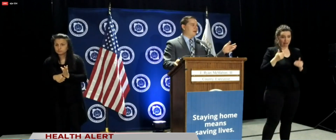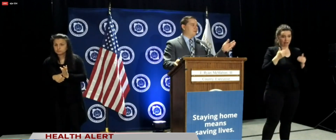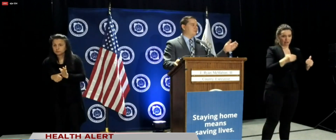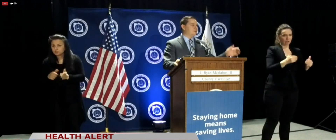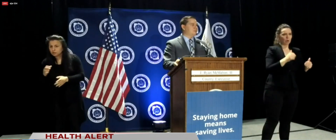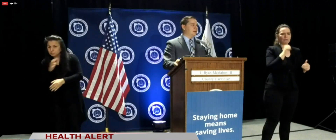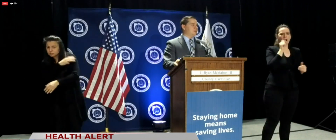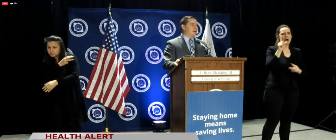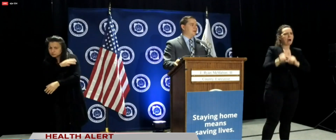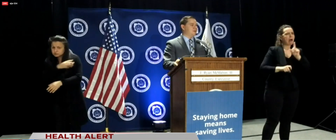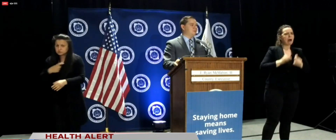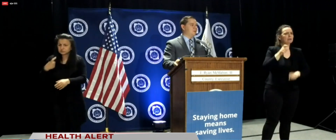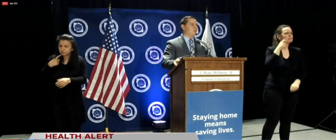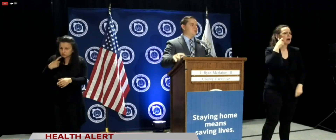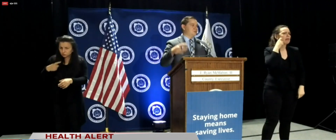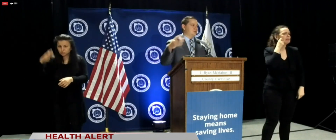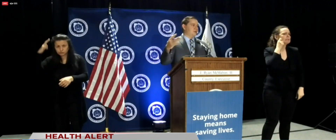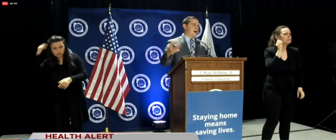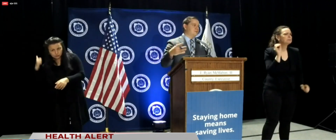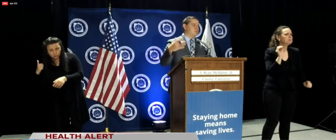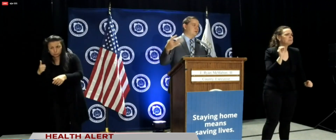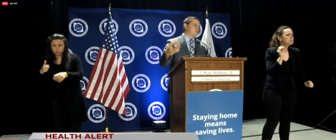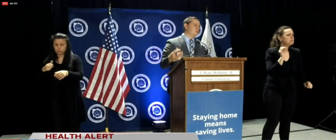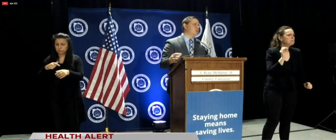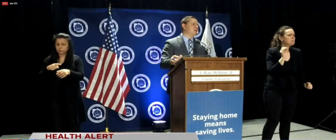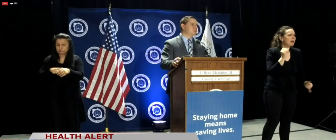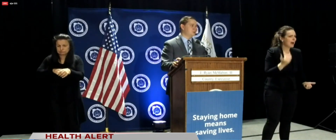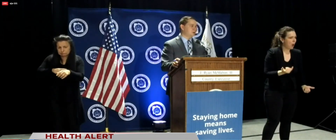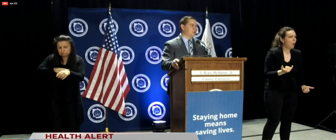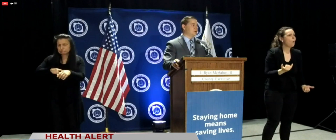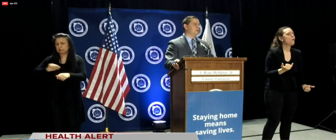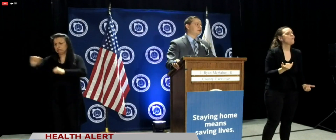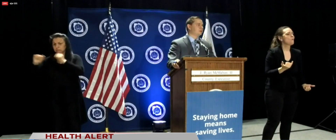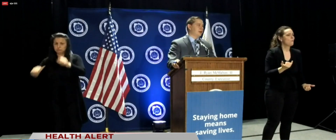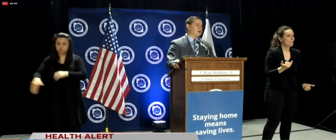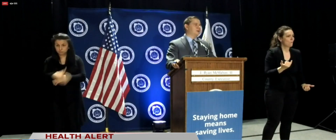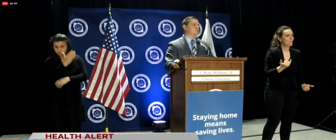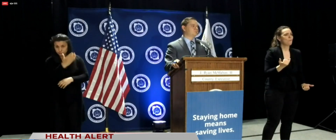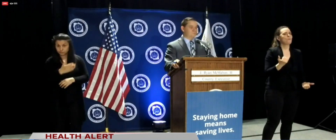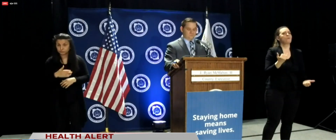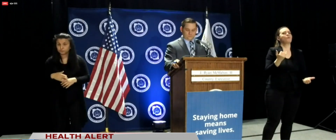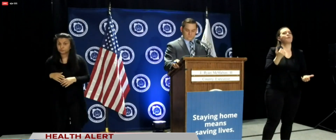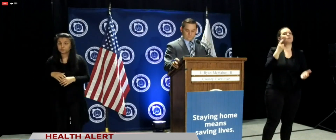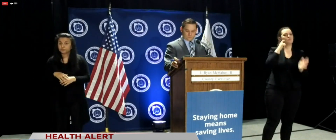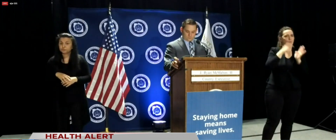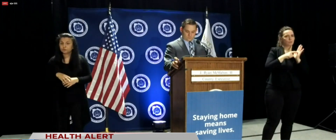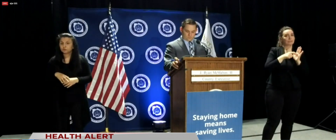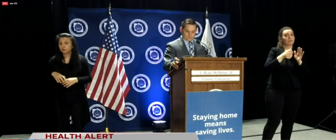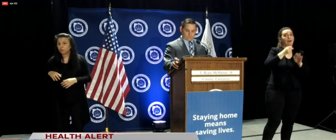have that data, but once they're in the hospital, it's a little bit easier to get the data.